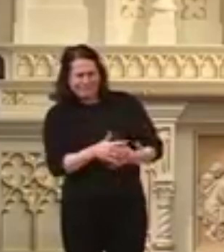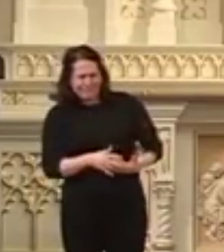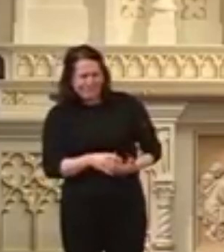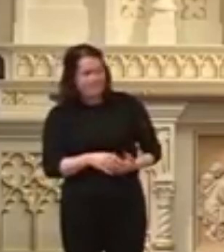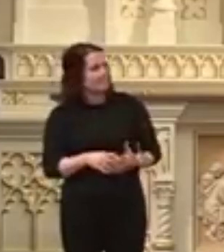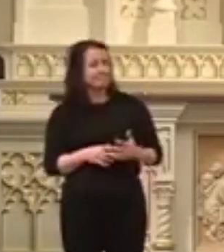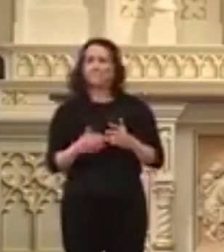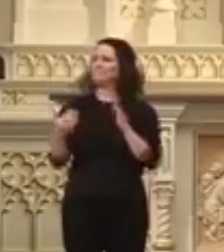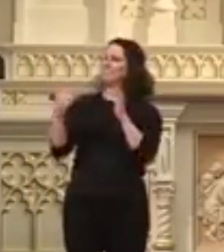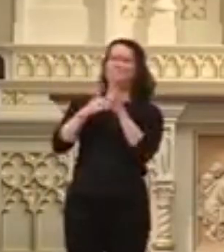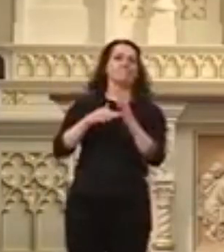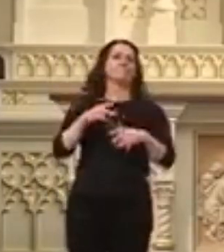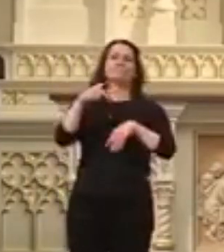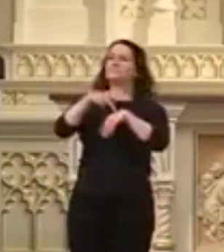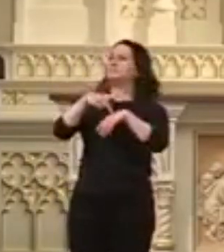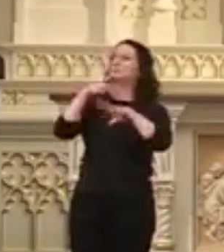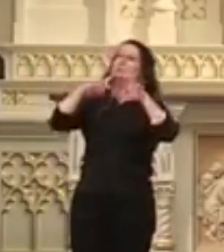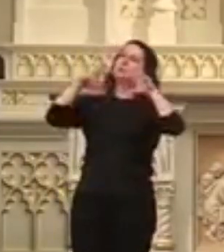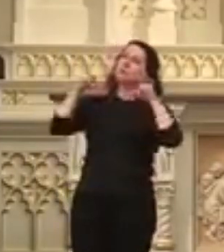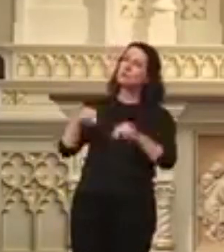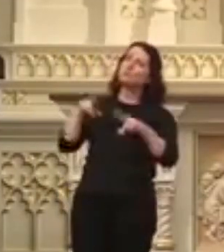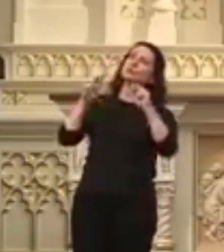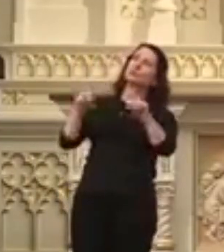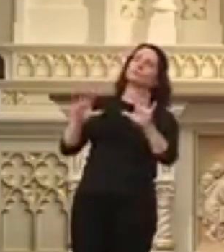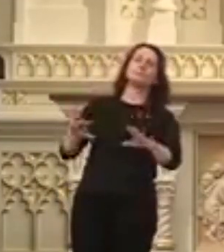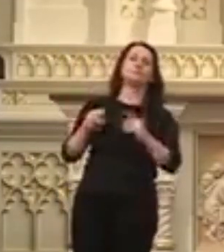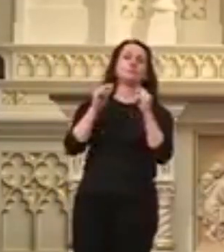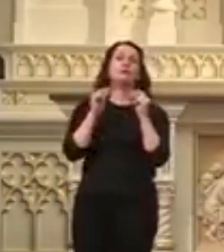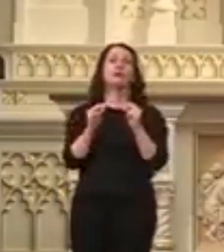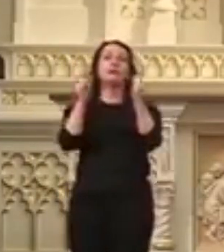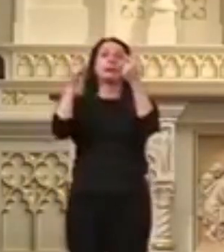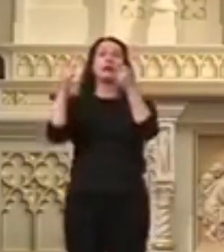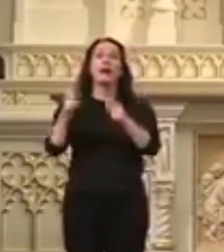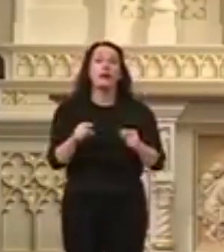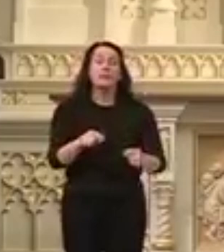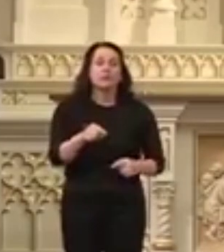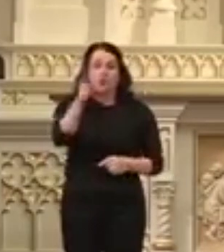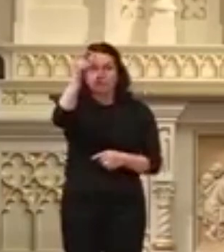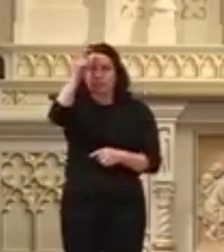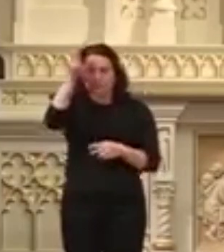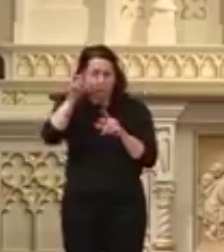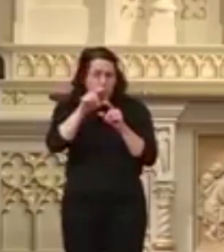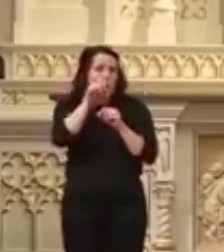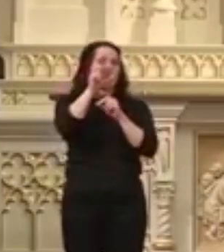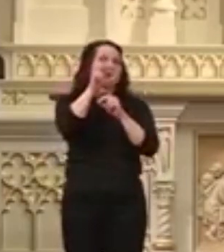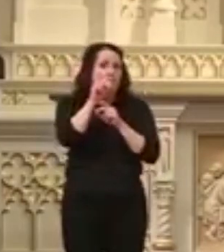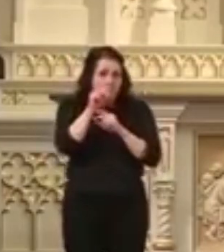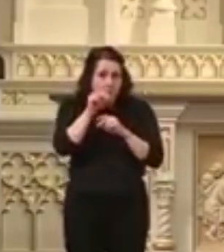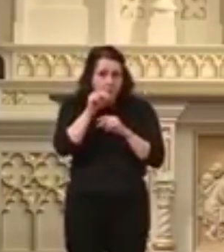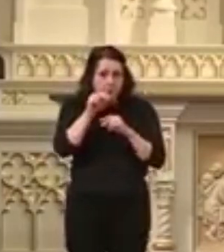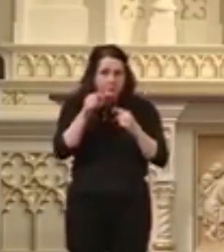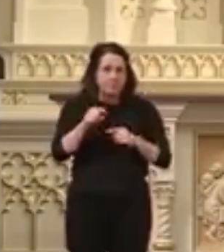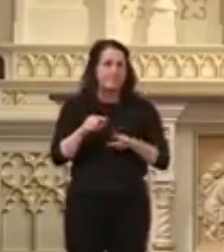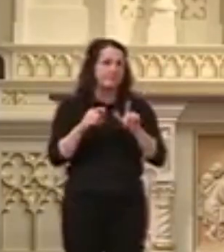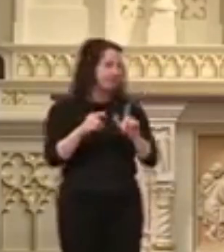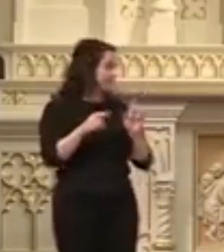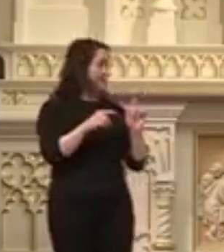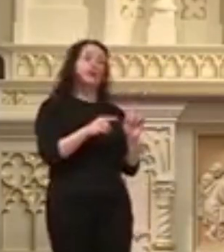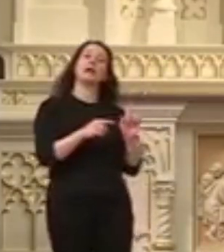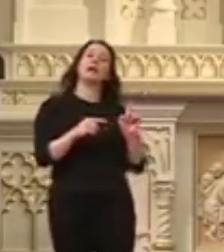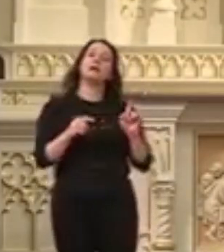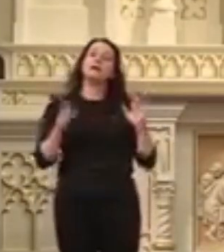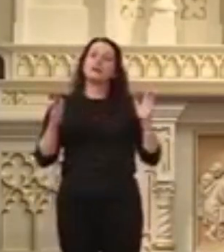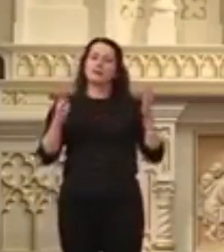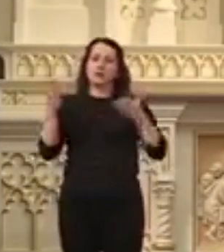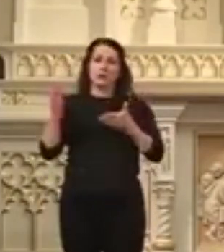Again, Peter denied it. And immediately the cock crowed. Then they brought